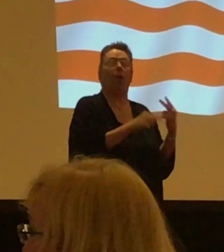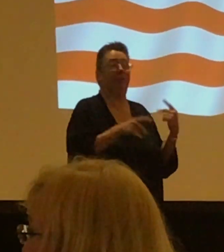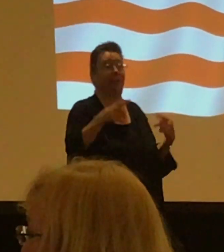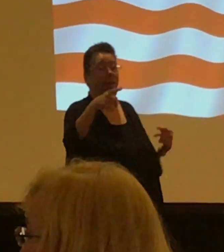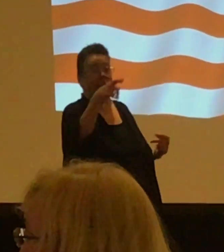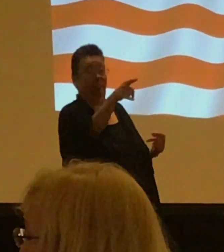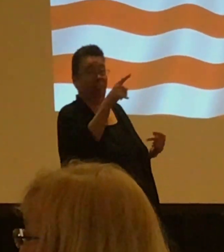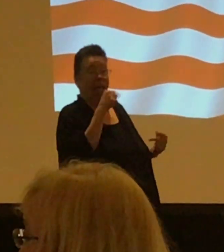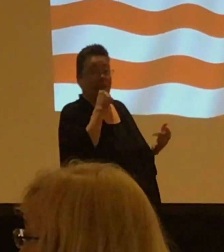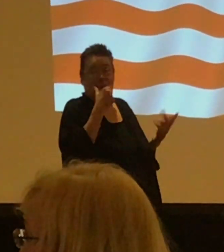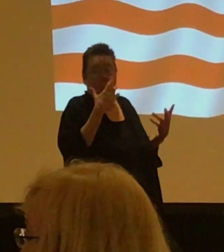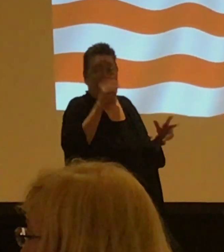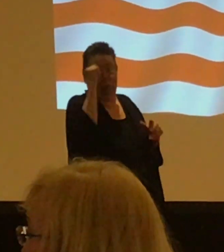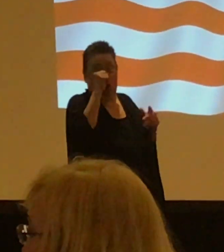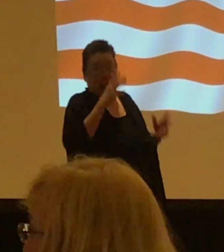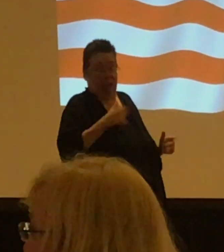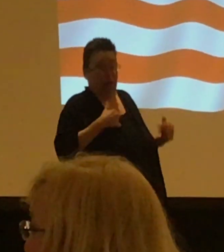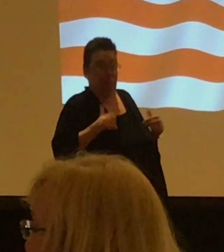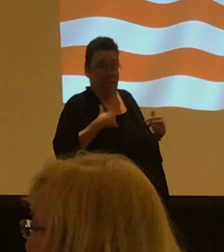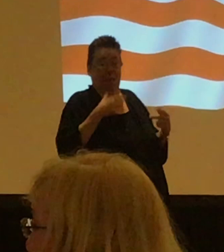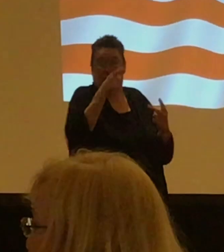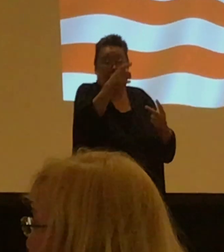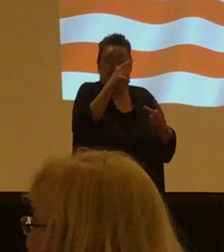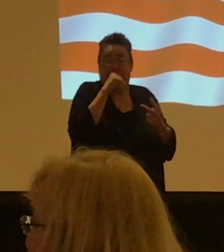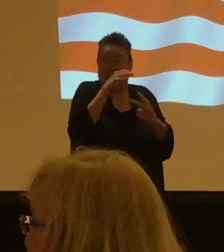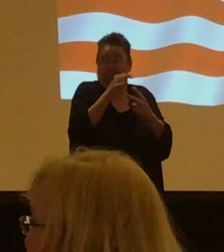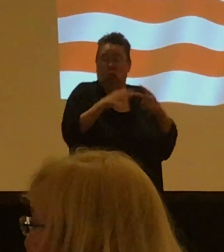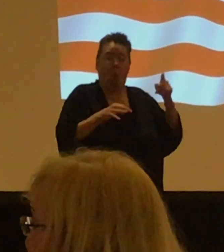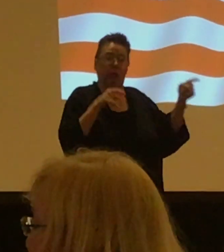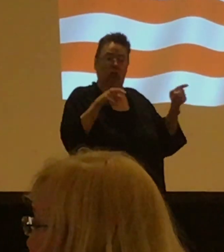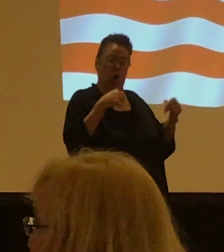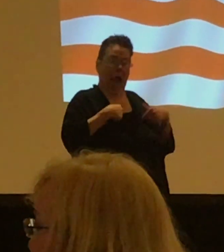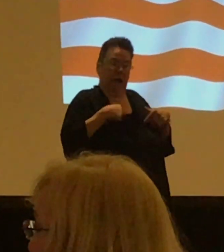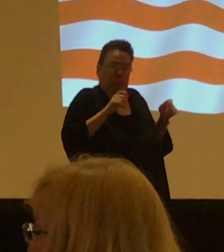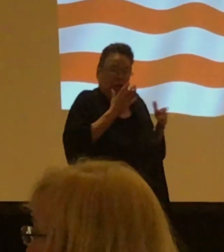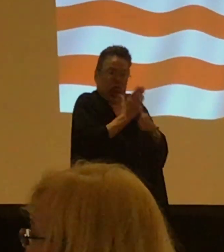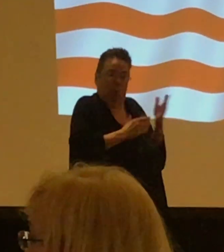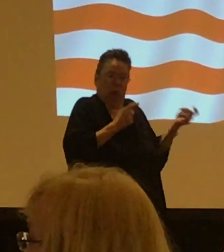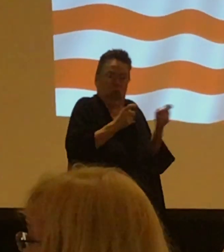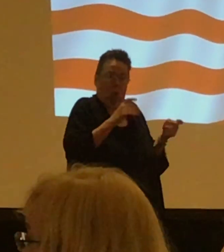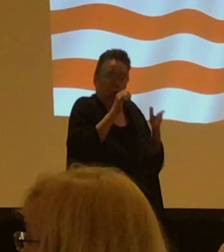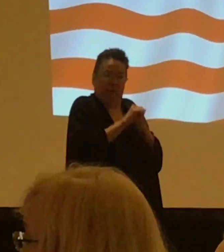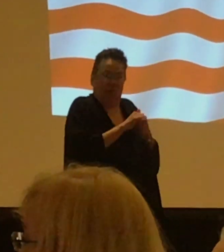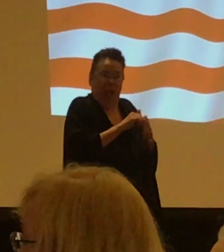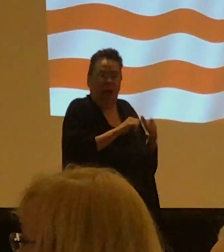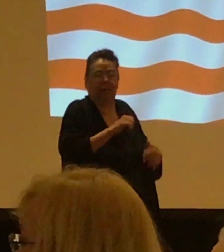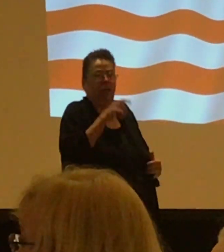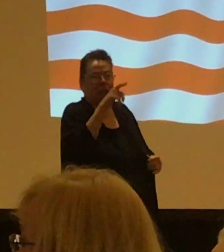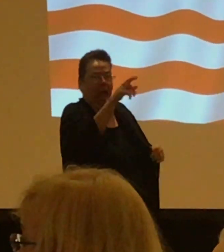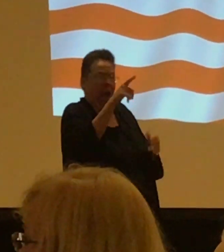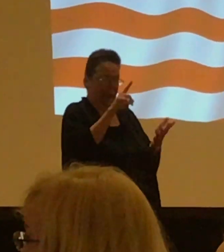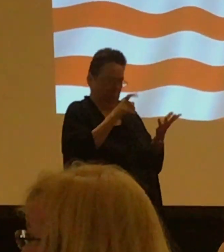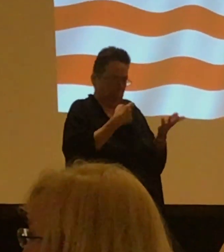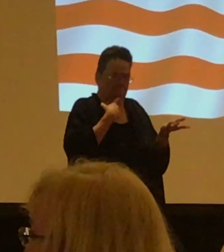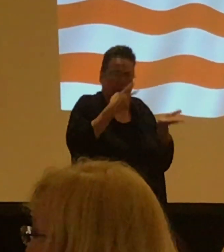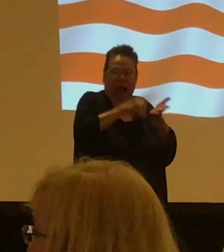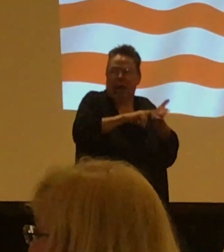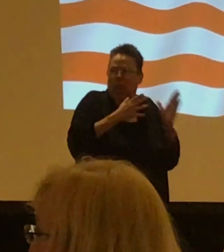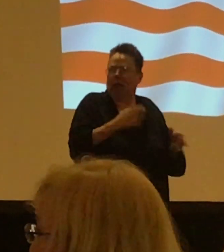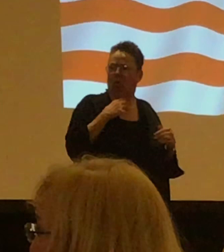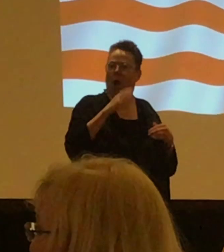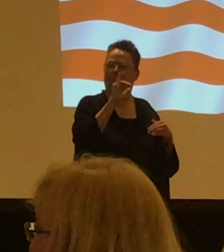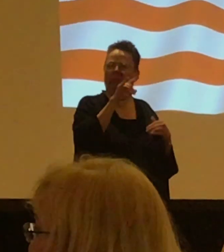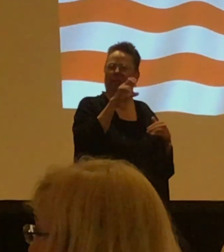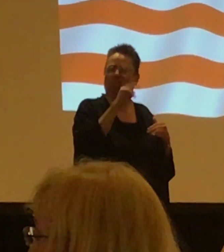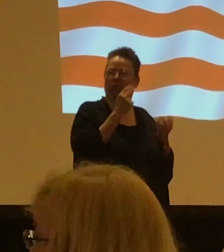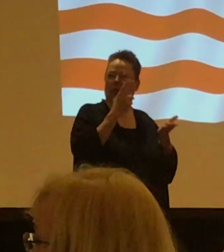want the ideologies like me. I said, you have some control over that. I said, she is civilian contract.